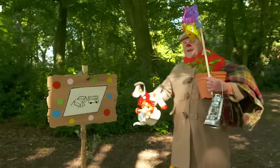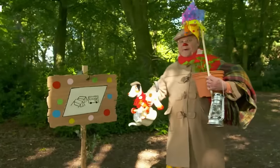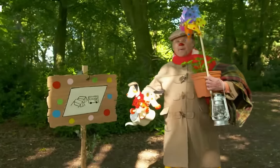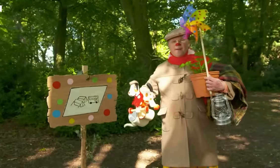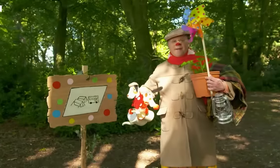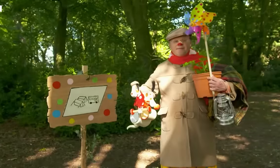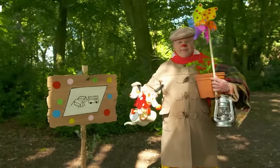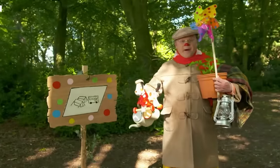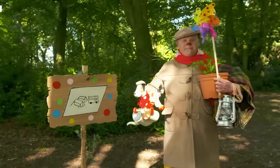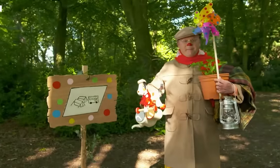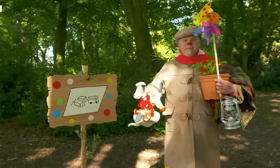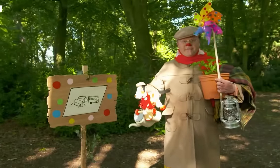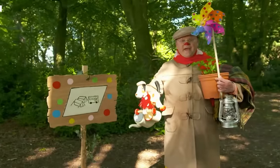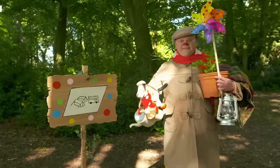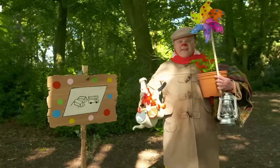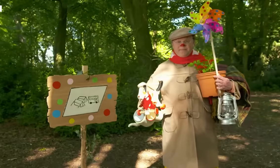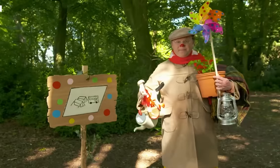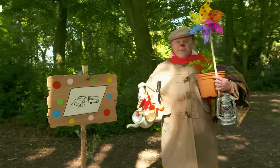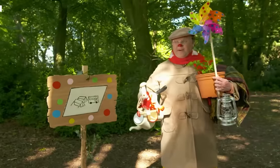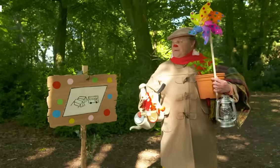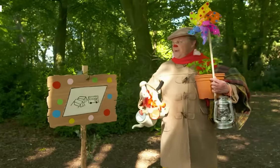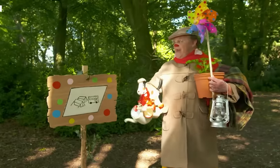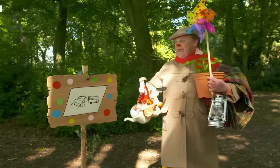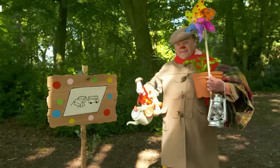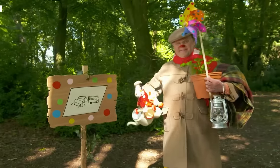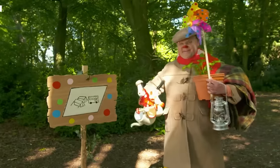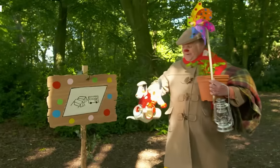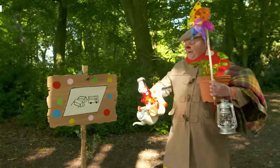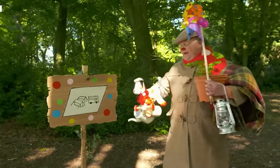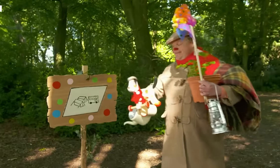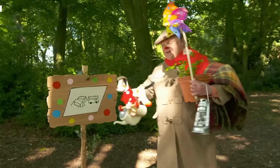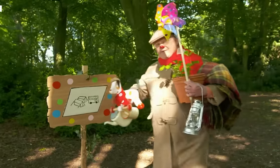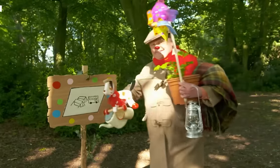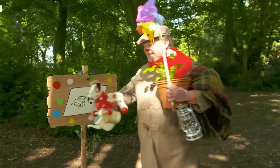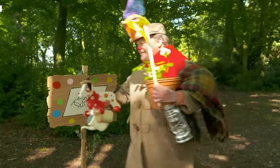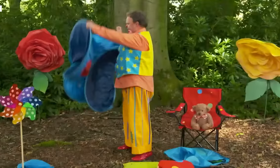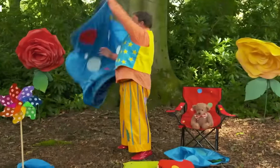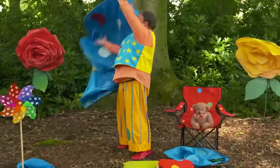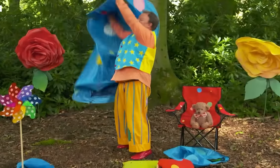Well, it's time to put the tents up, the boy! Oh, I know you're excited.